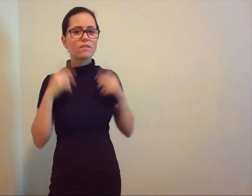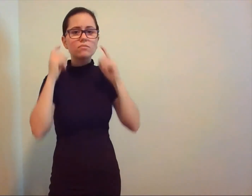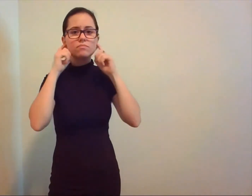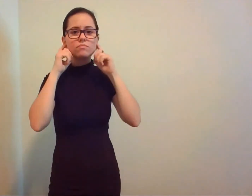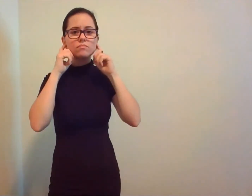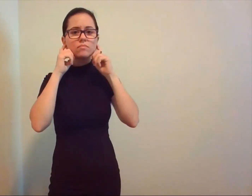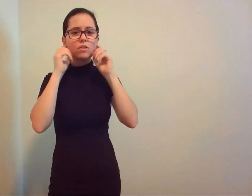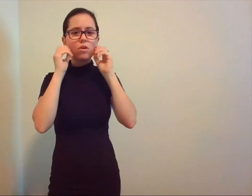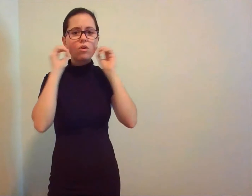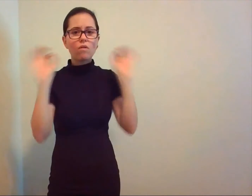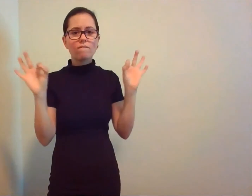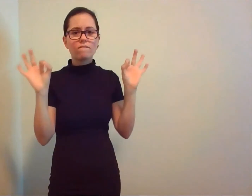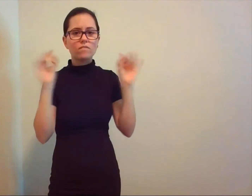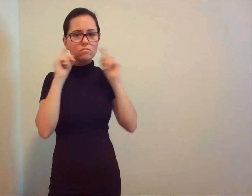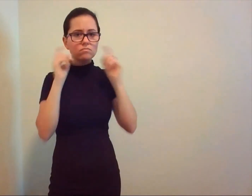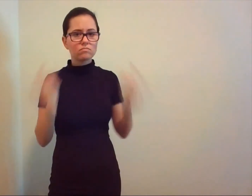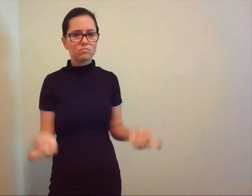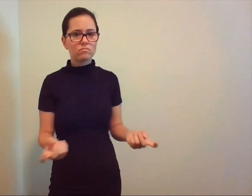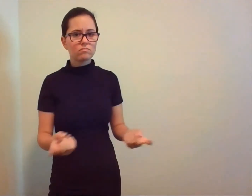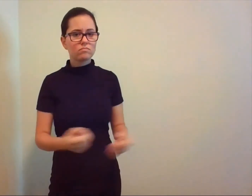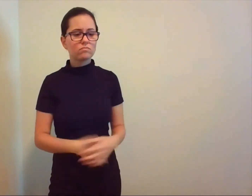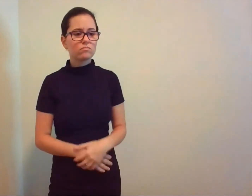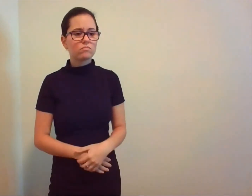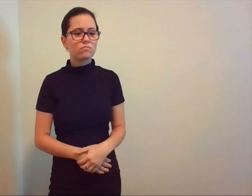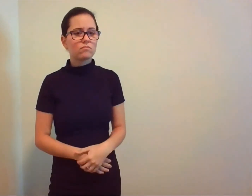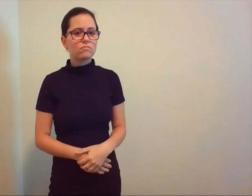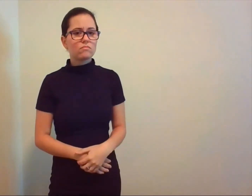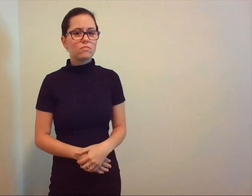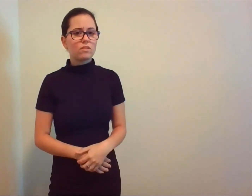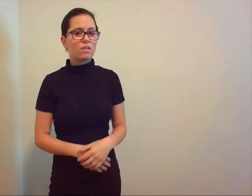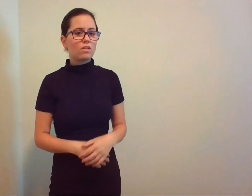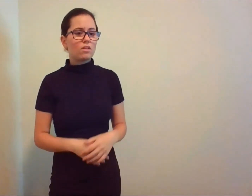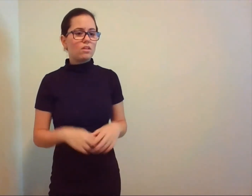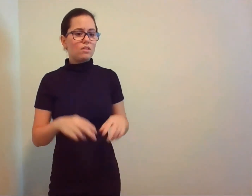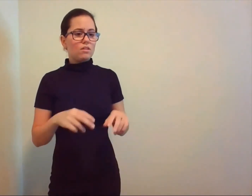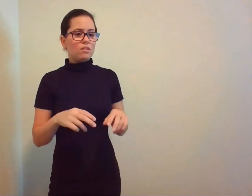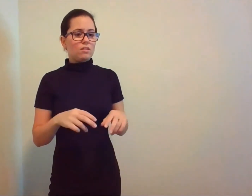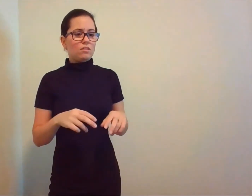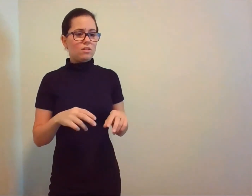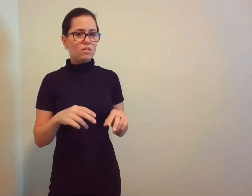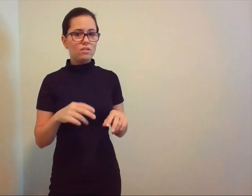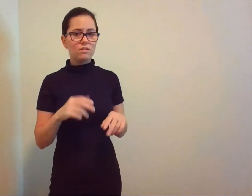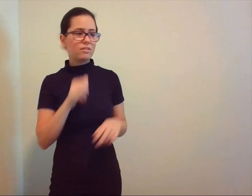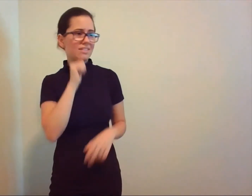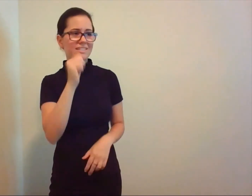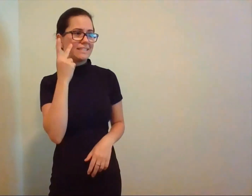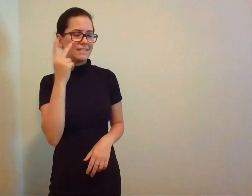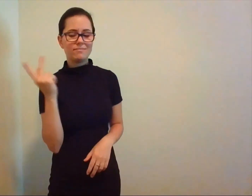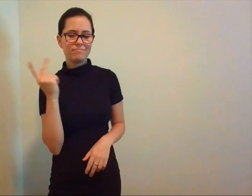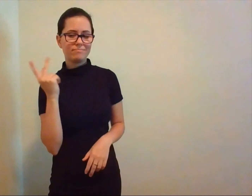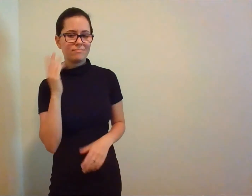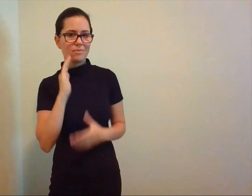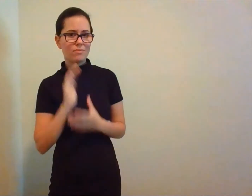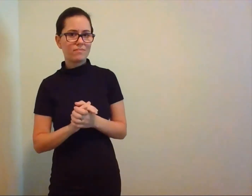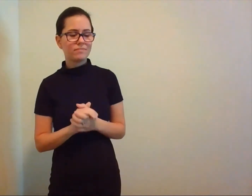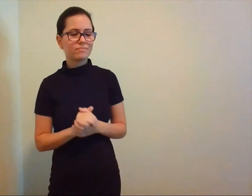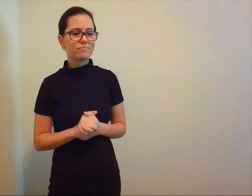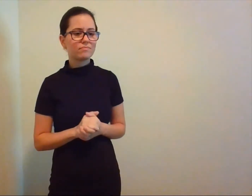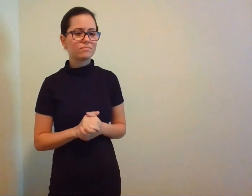camo. And then because we were in camo. And these two dogs run up to him. And I